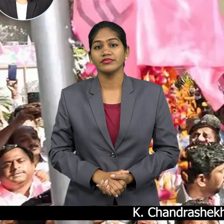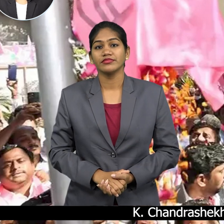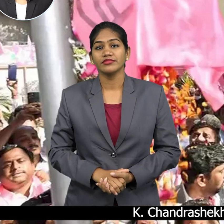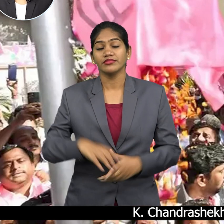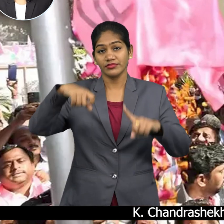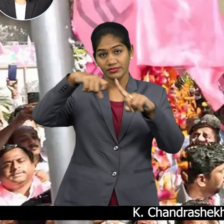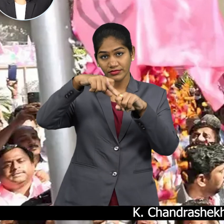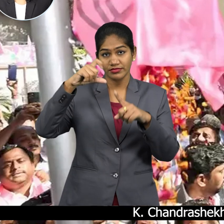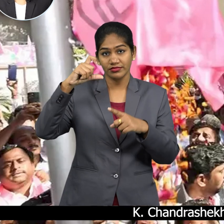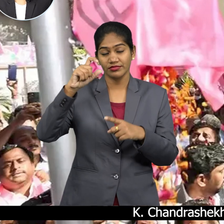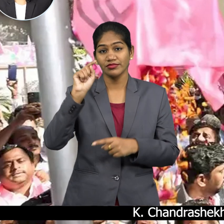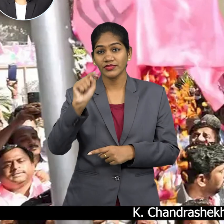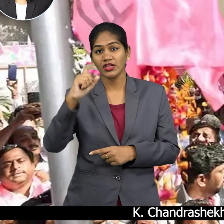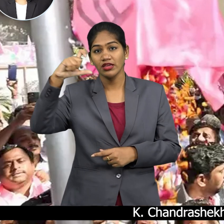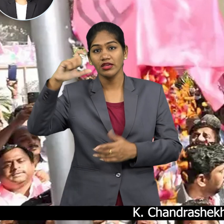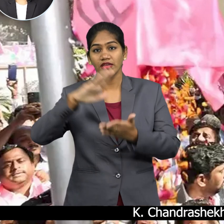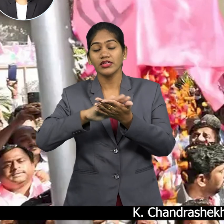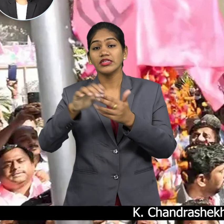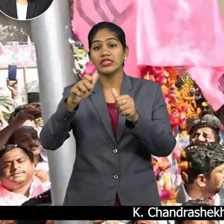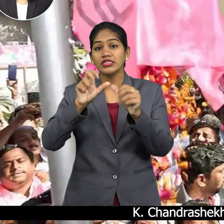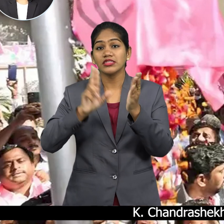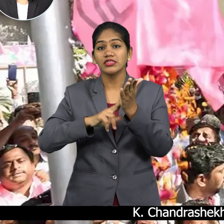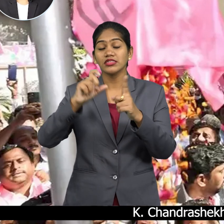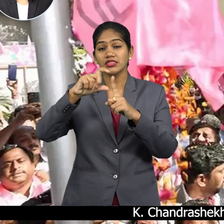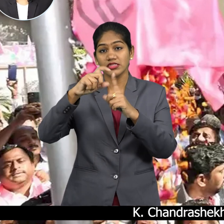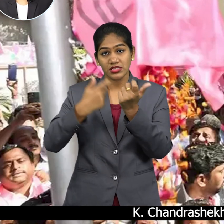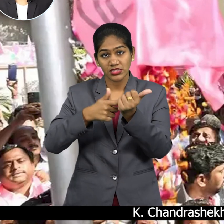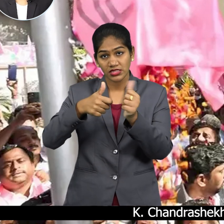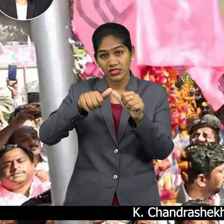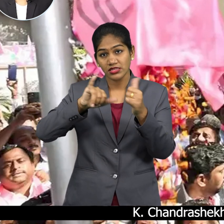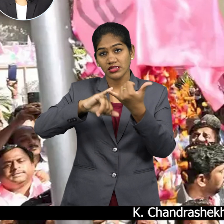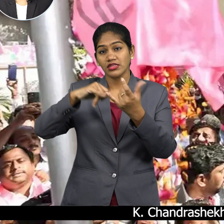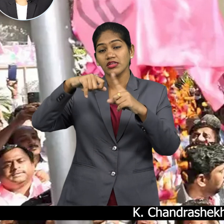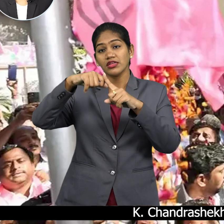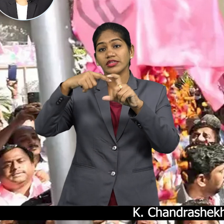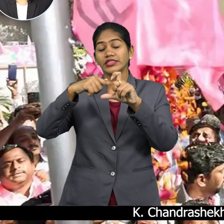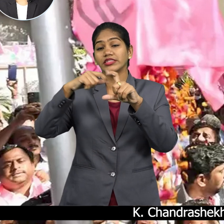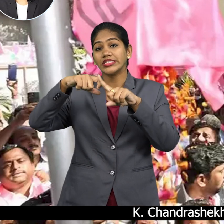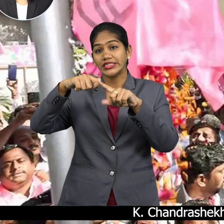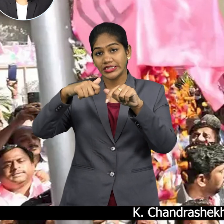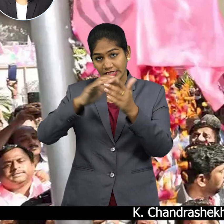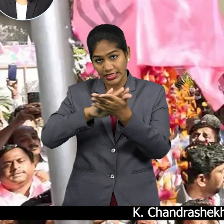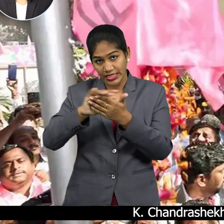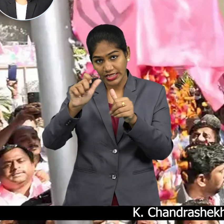K. Chandrasekhar Rao Fast, 2009.